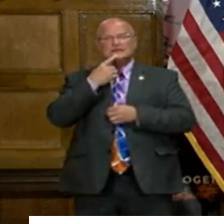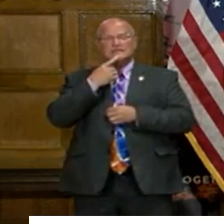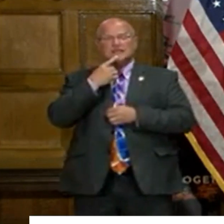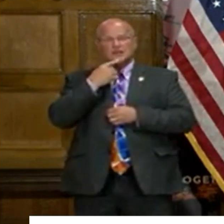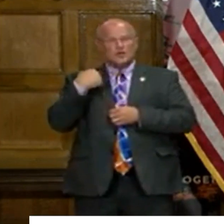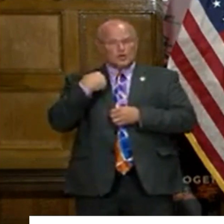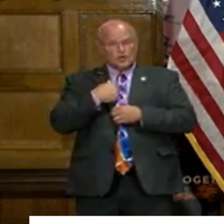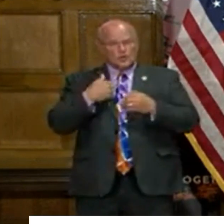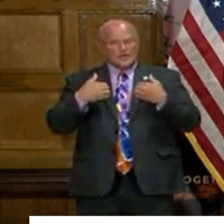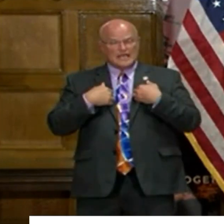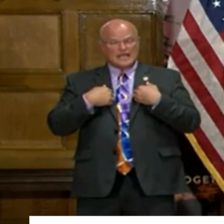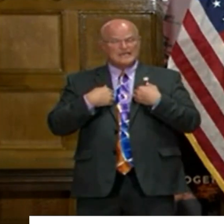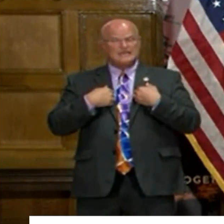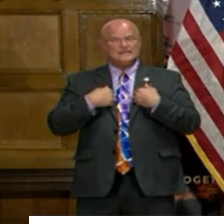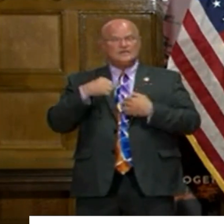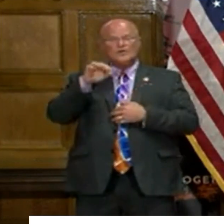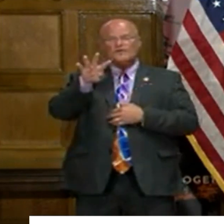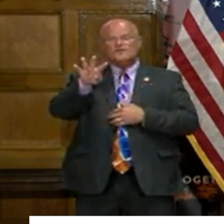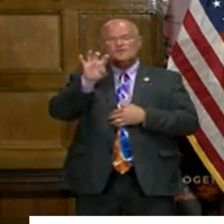we had